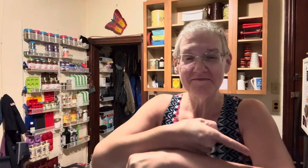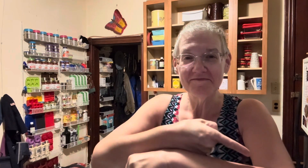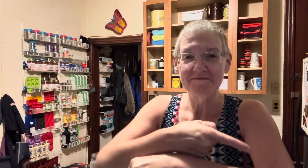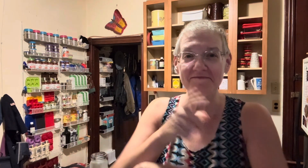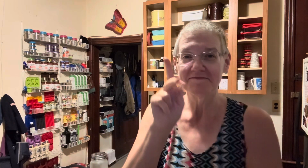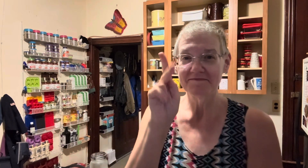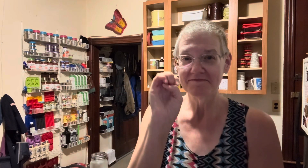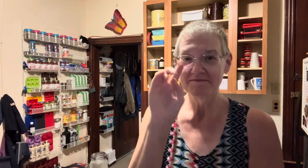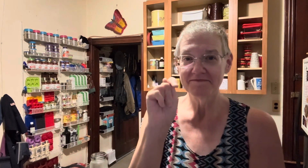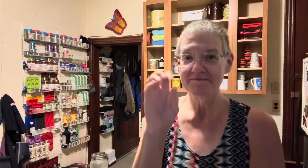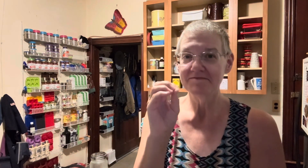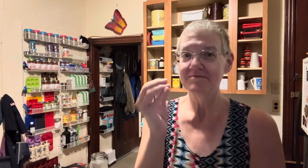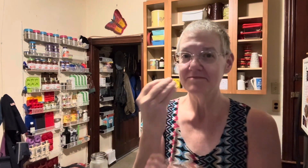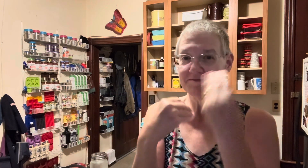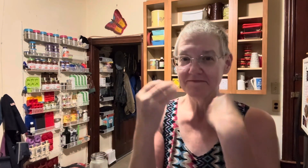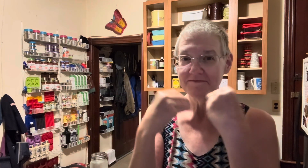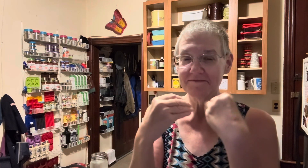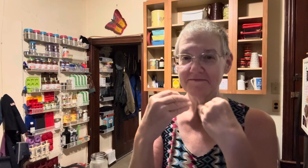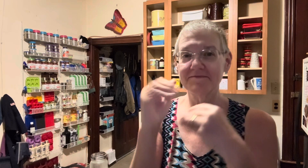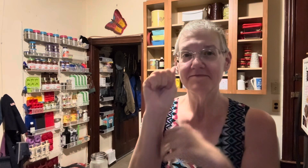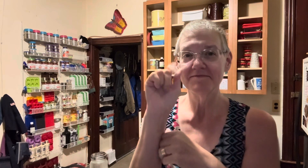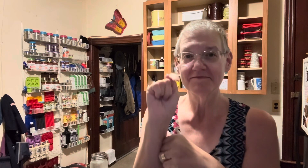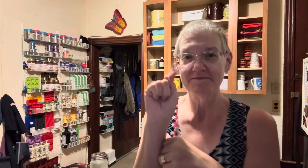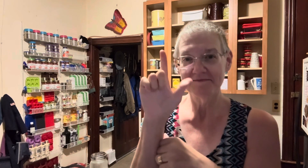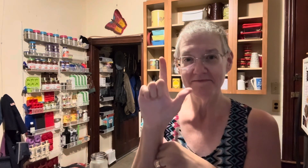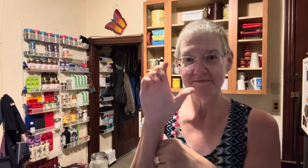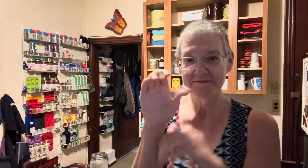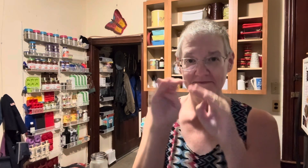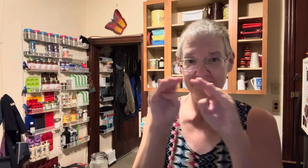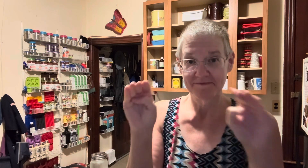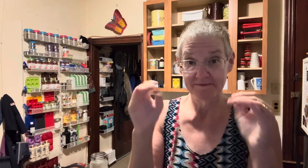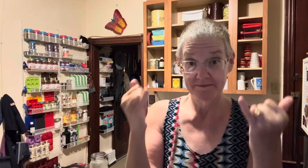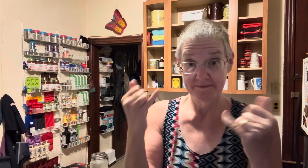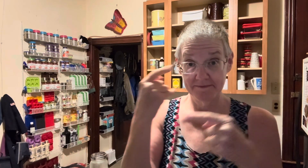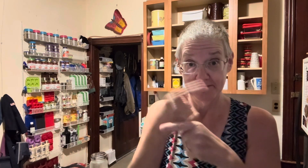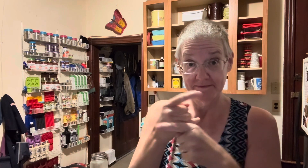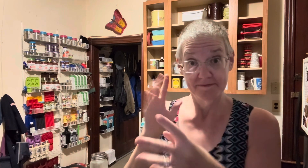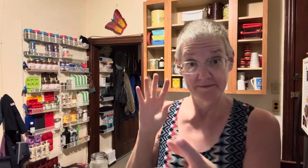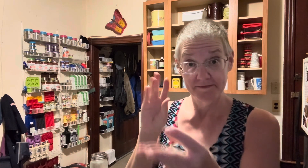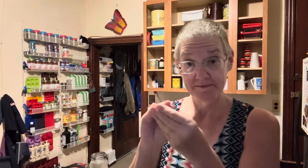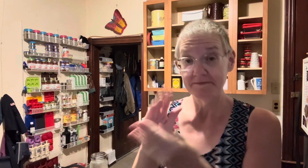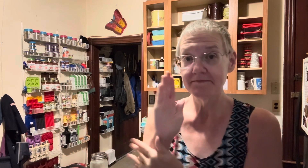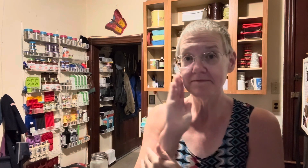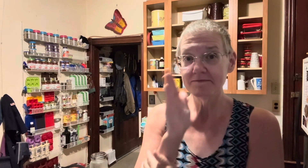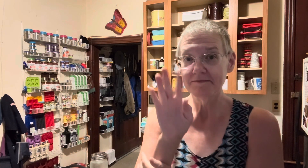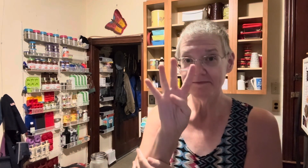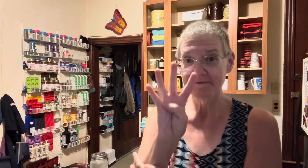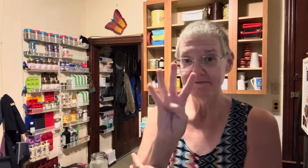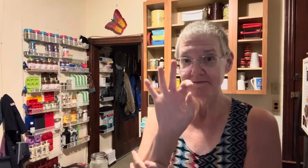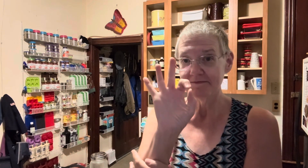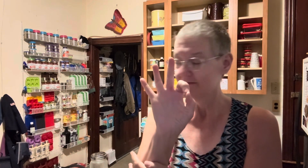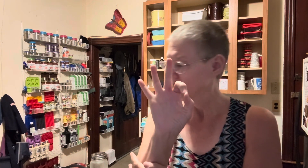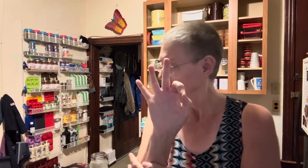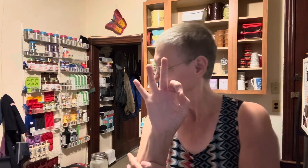full day of keto foods eating at a low carb level. Today he's going to have